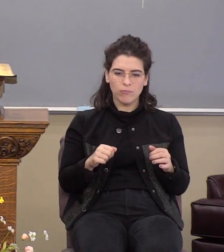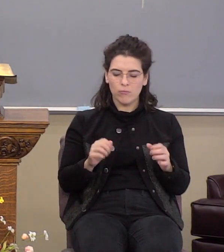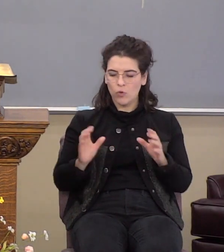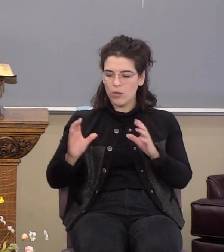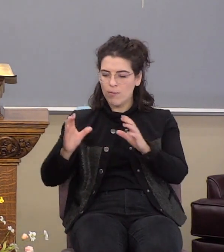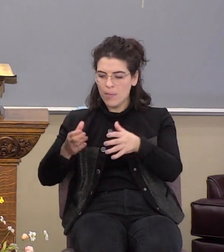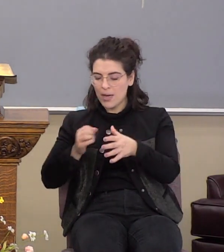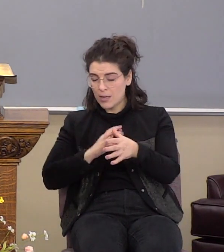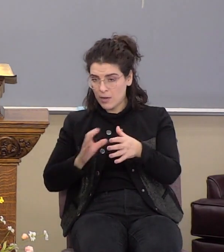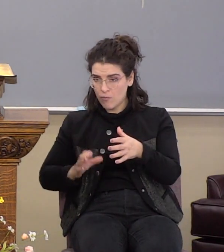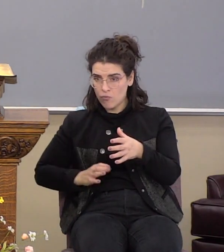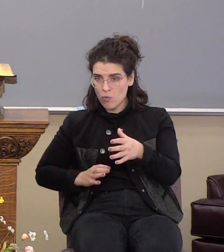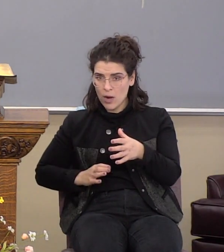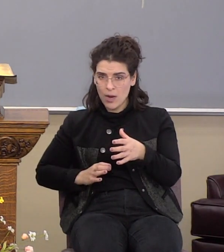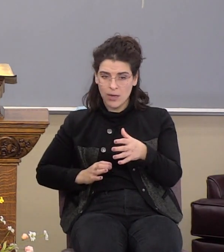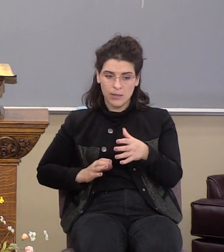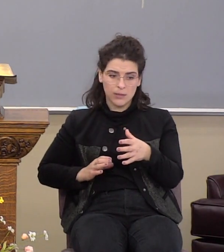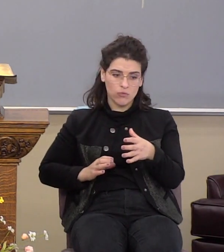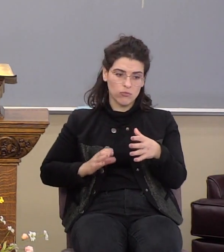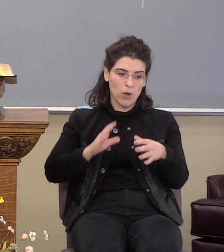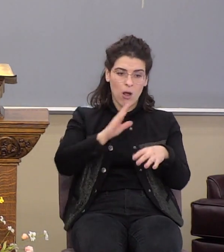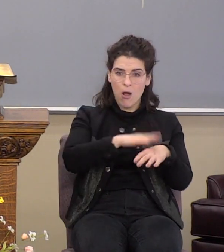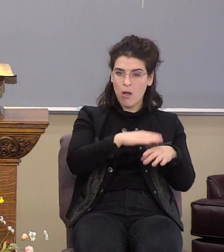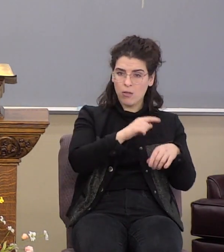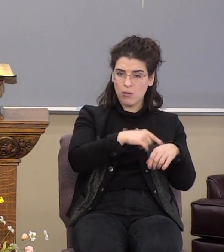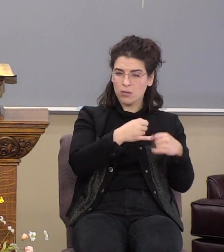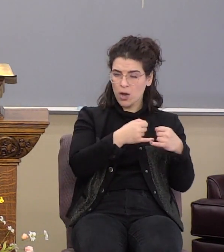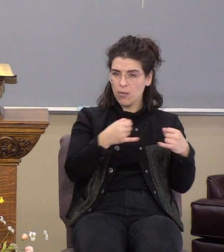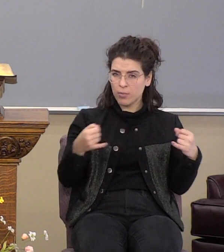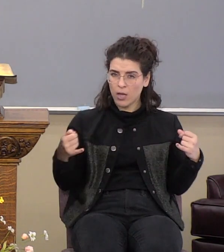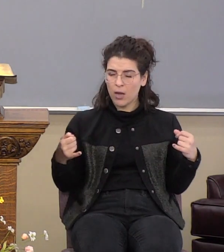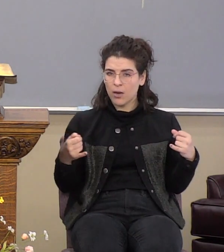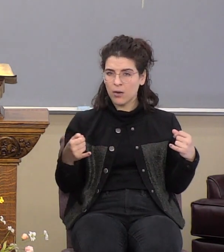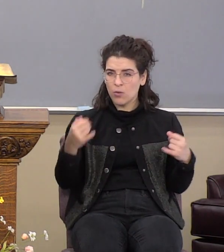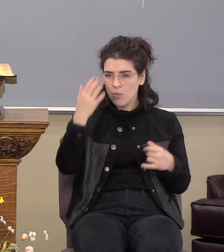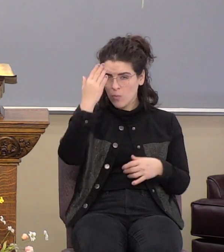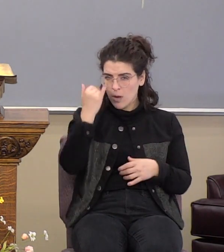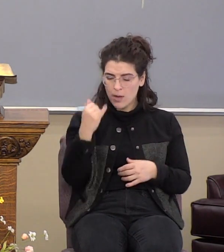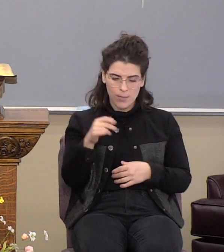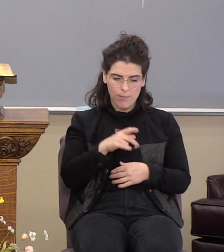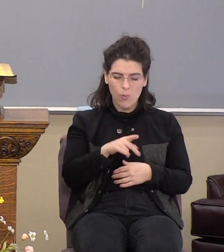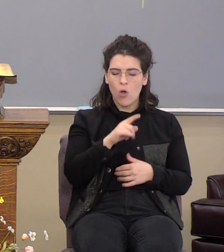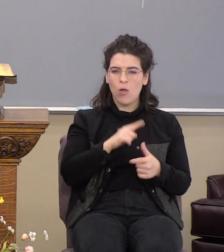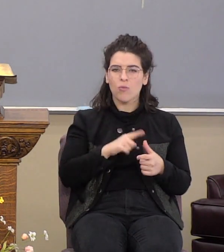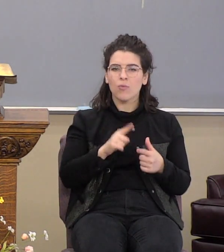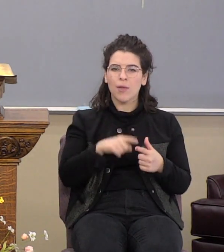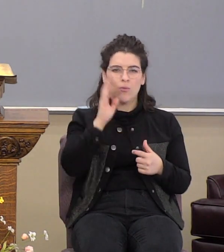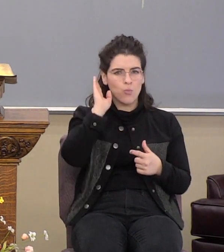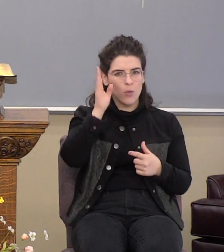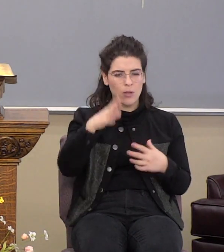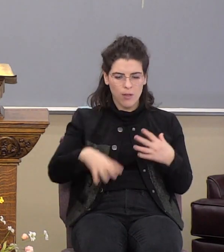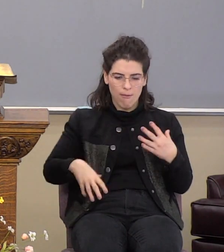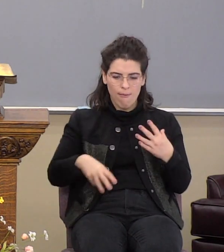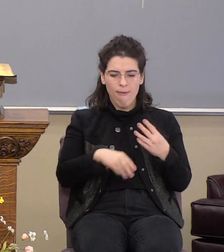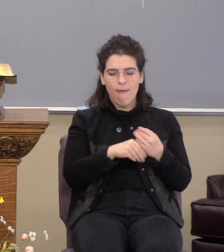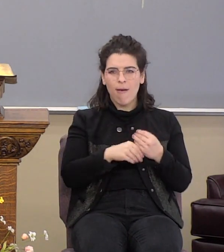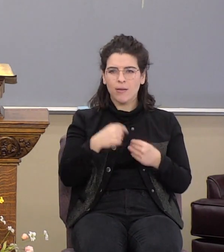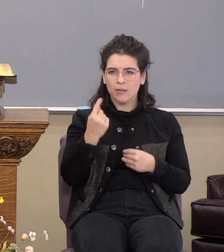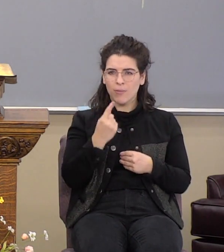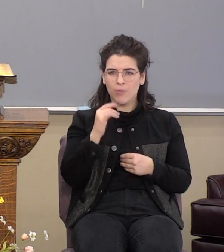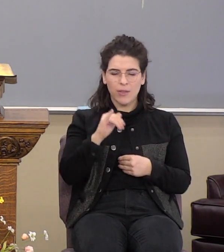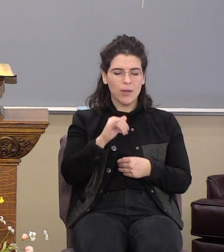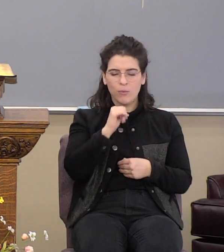Christ into or on the timeline because Paul's then going to add something